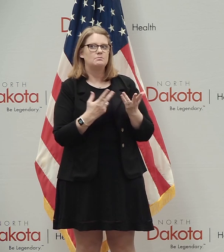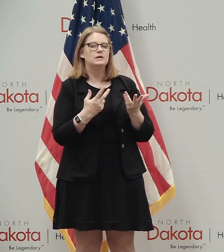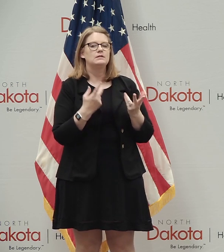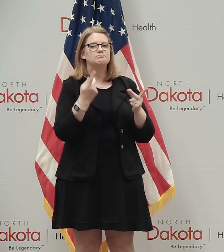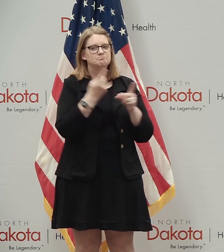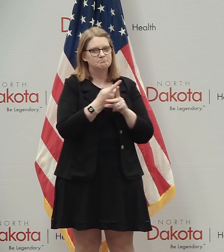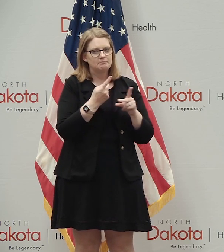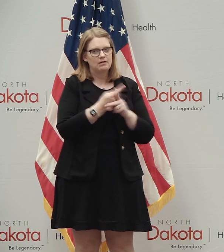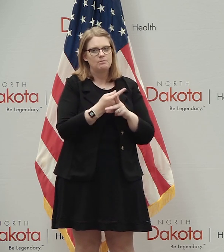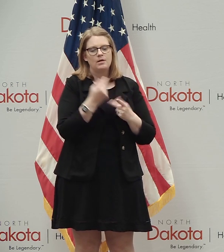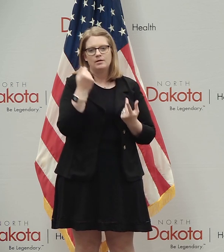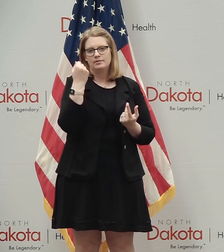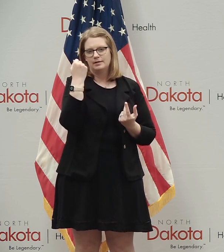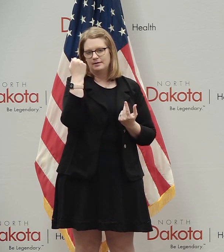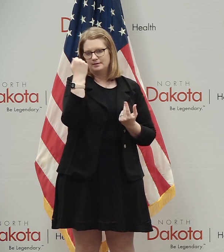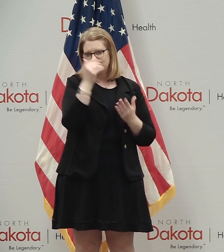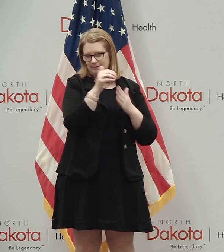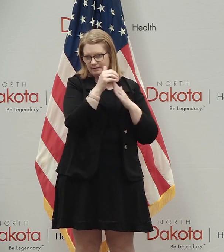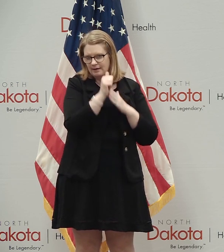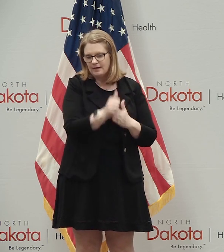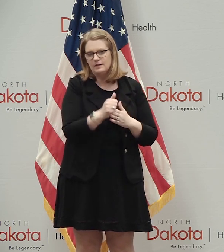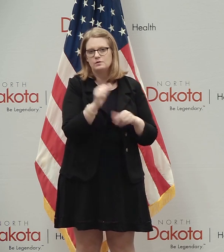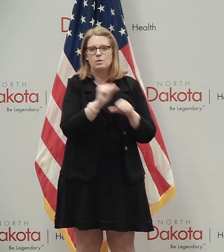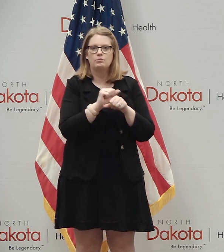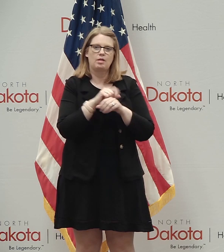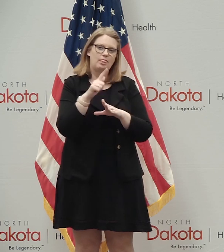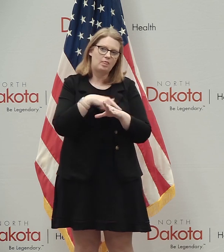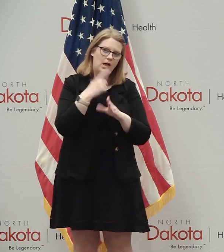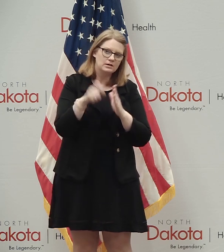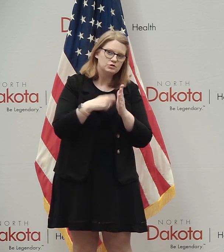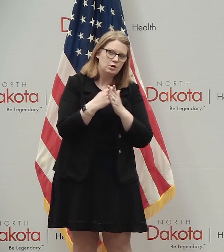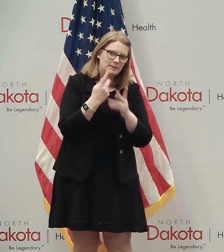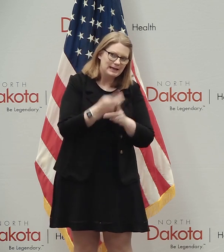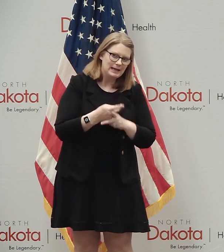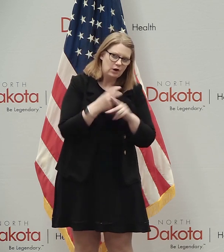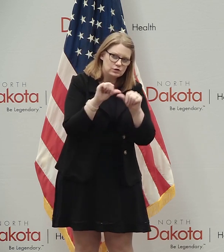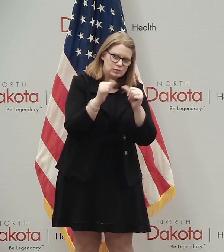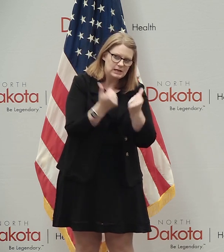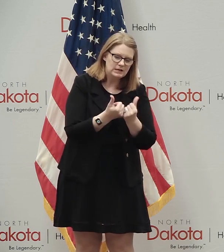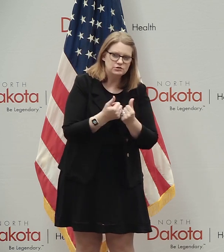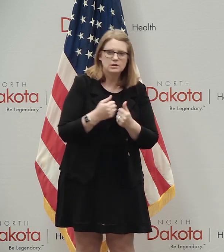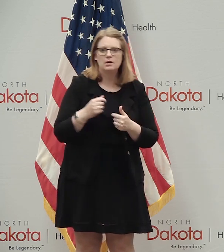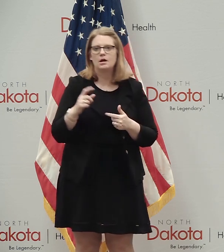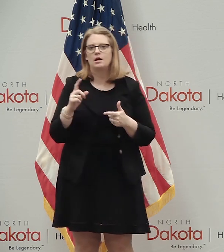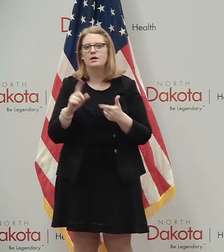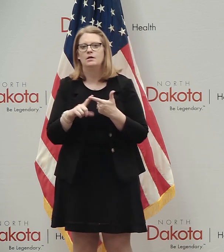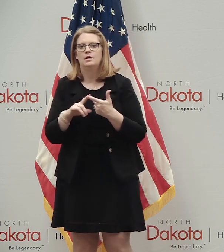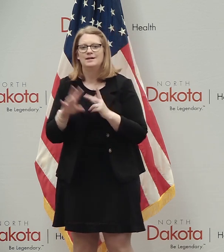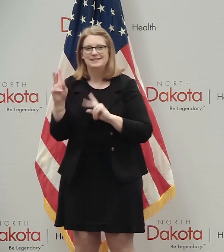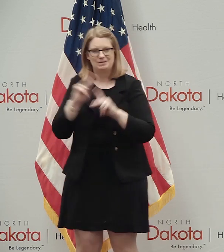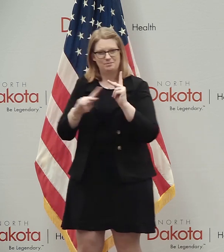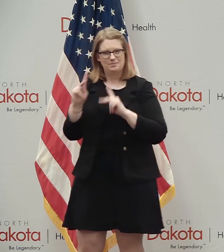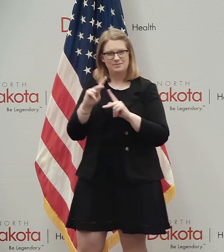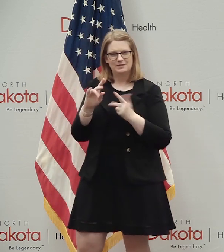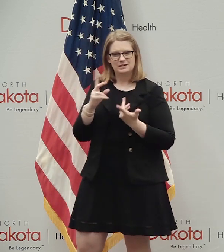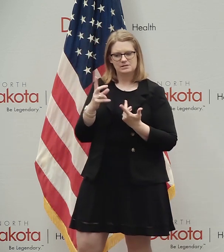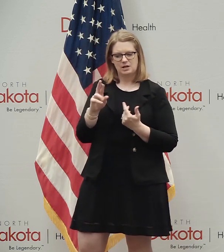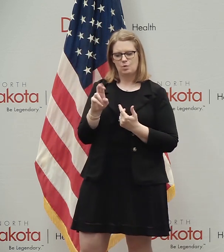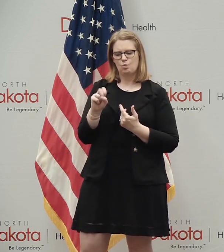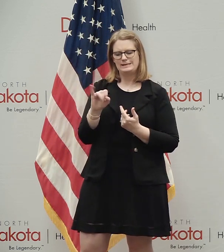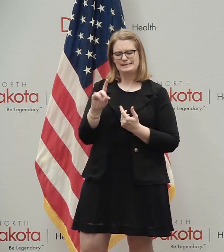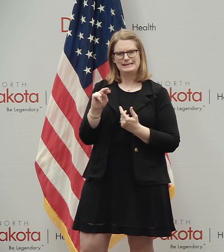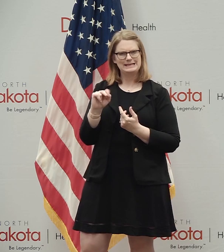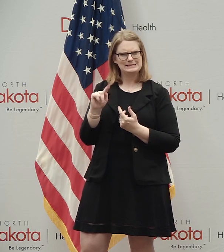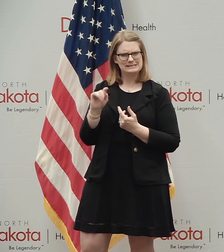guidelines, work with the Long-Term Care Association, work with what they call the residents. There's a residents